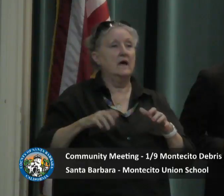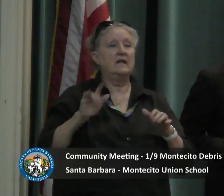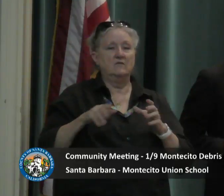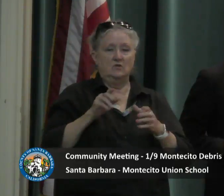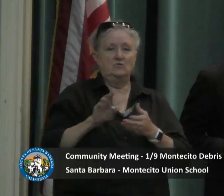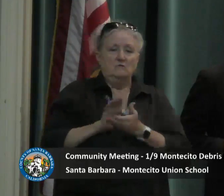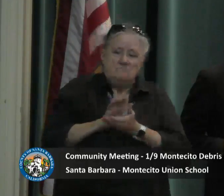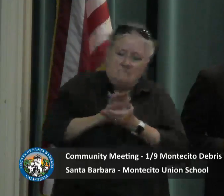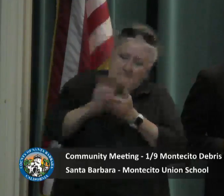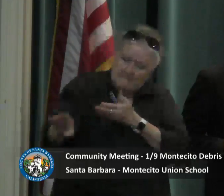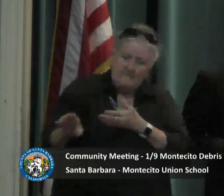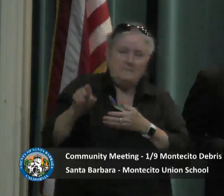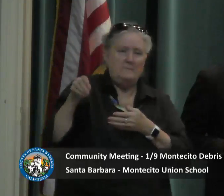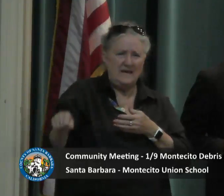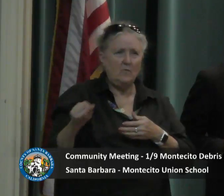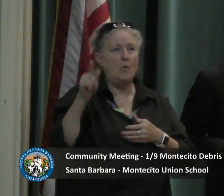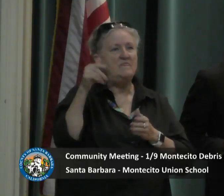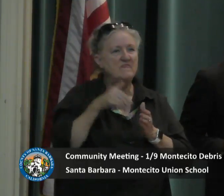pay.